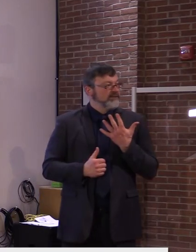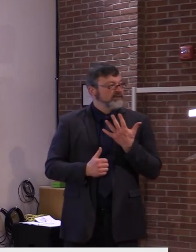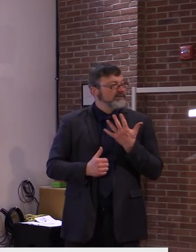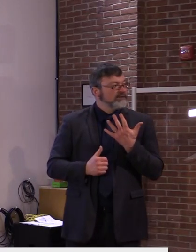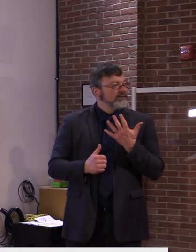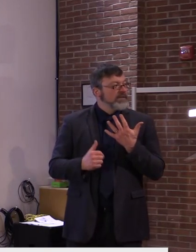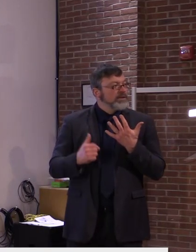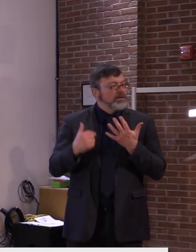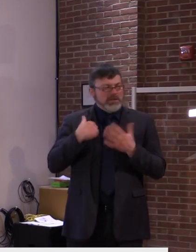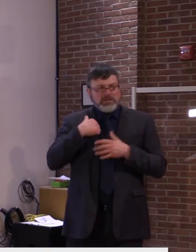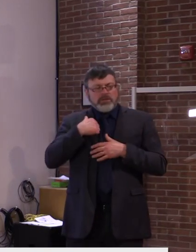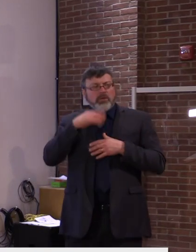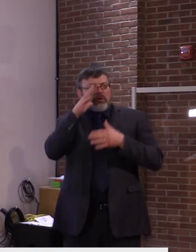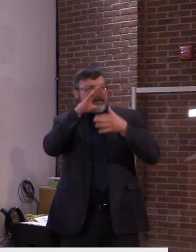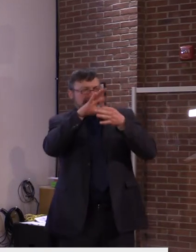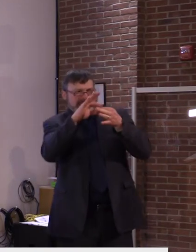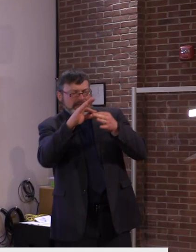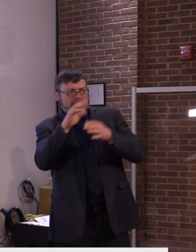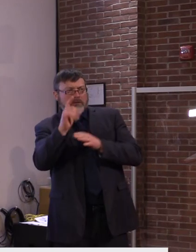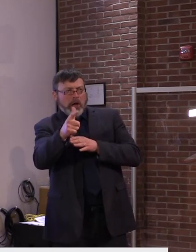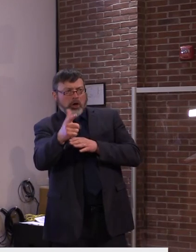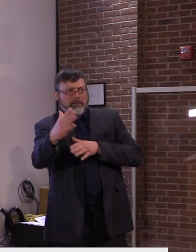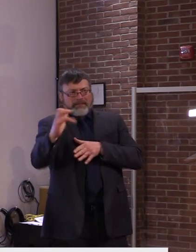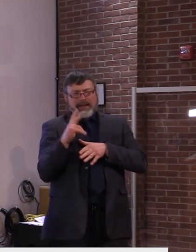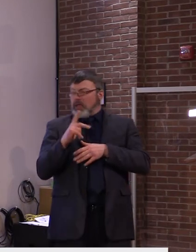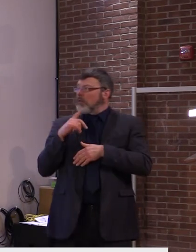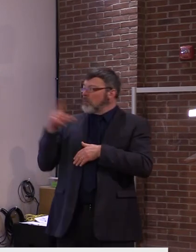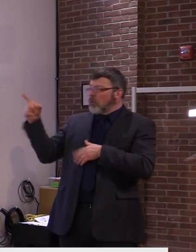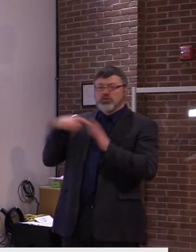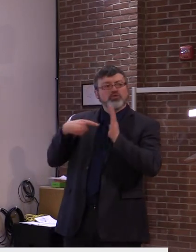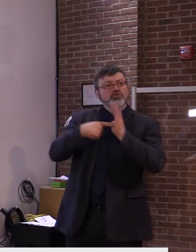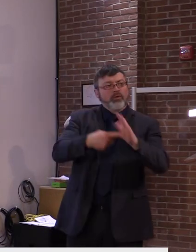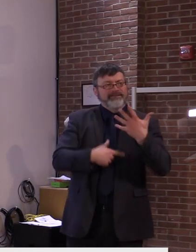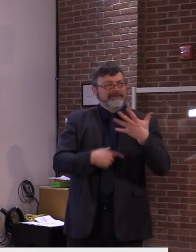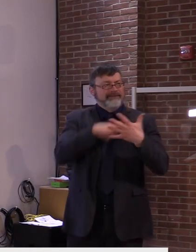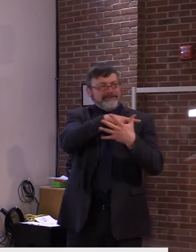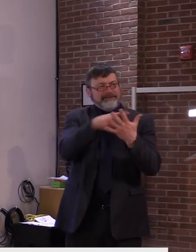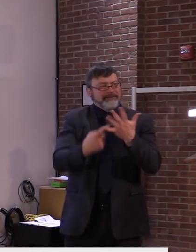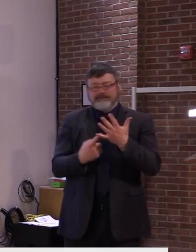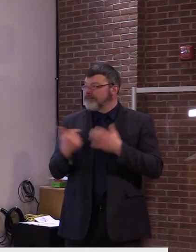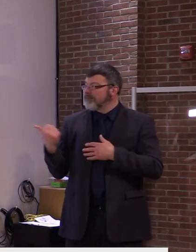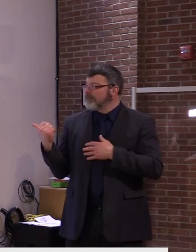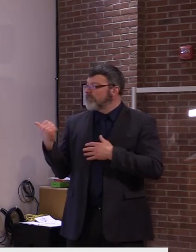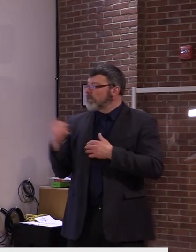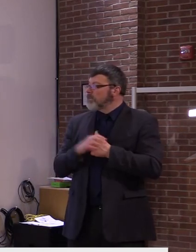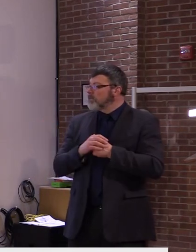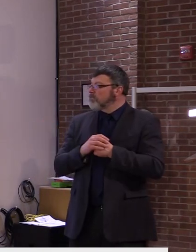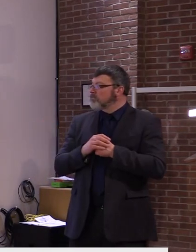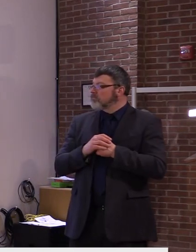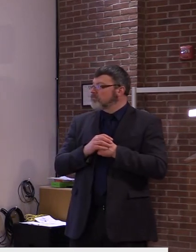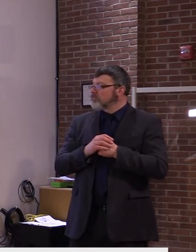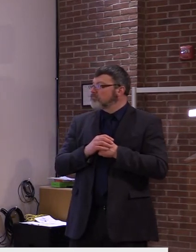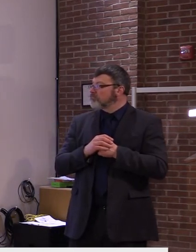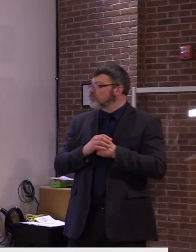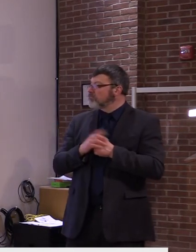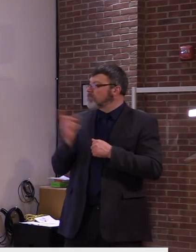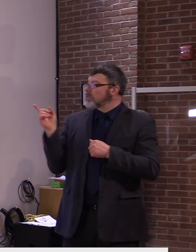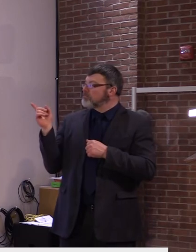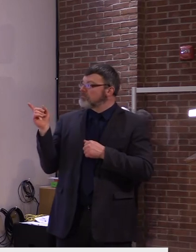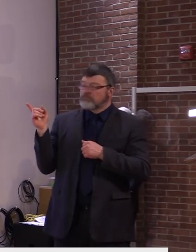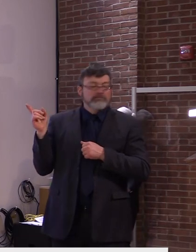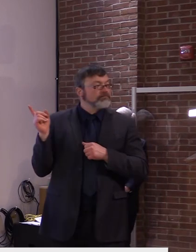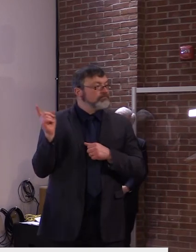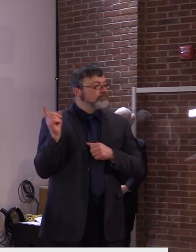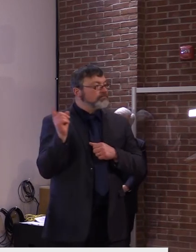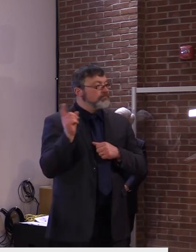the outbreaks in long-term care facilities. The reason for the slide is not the